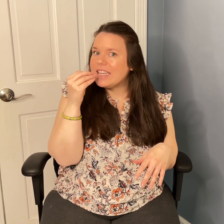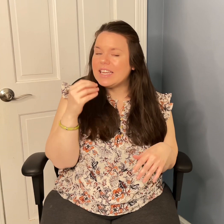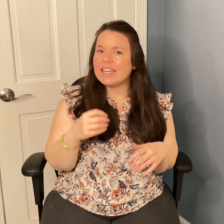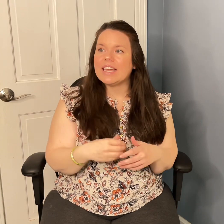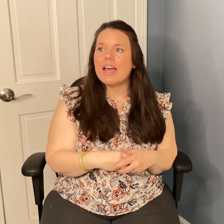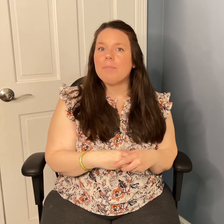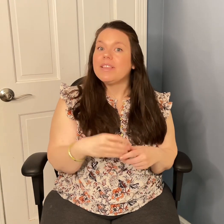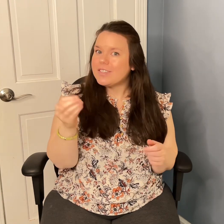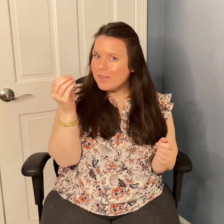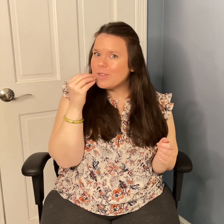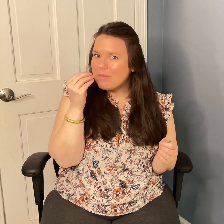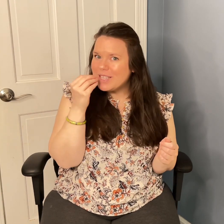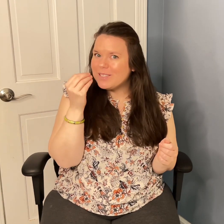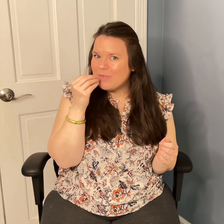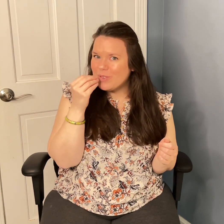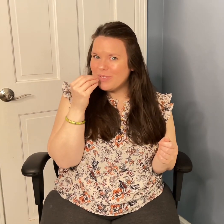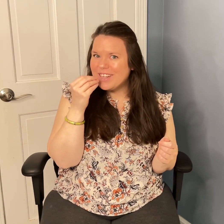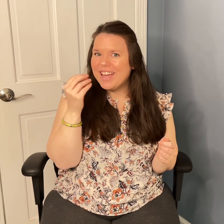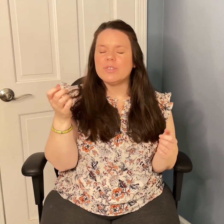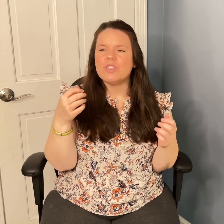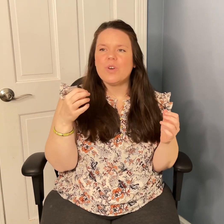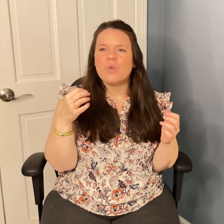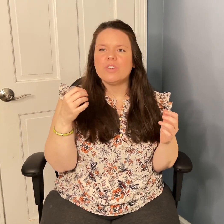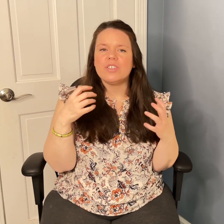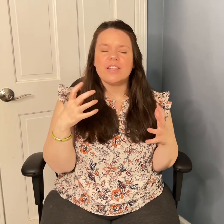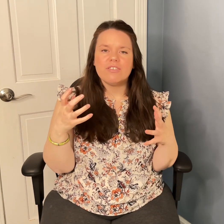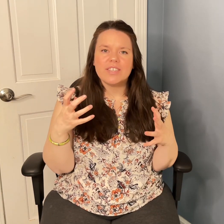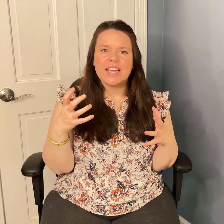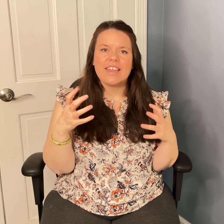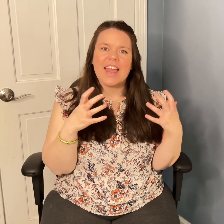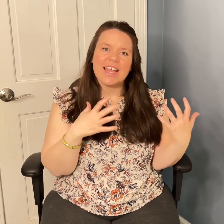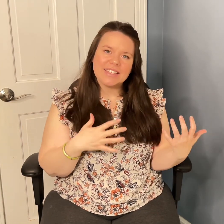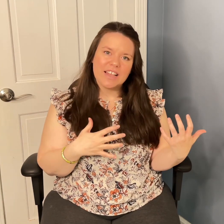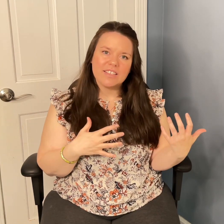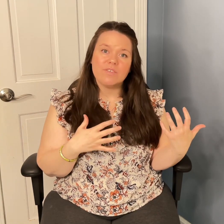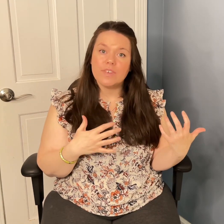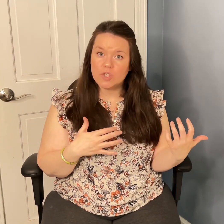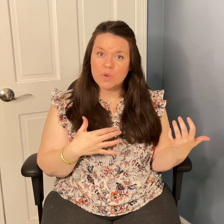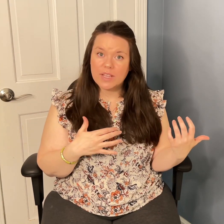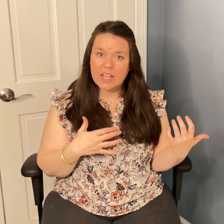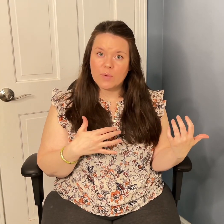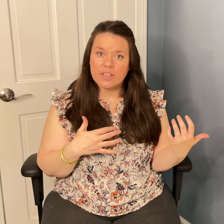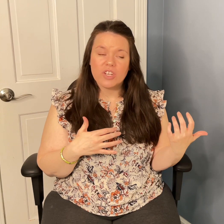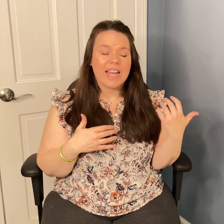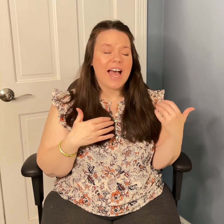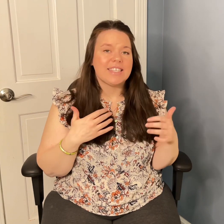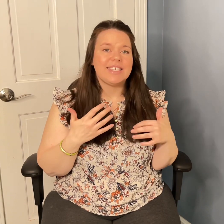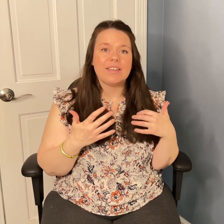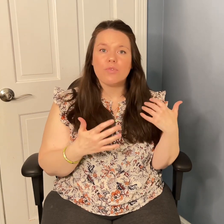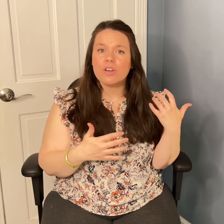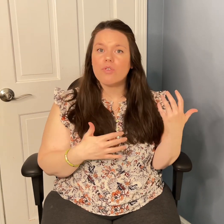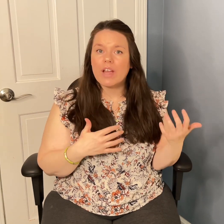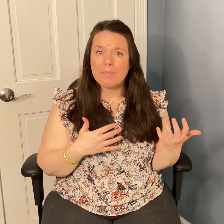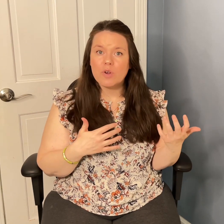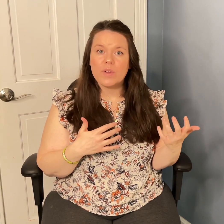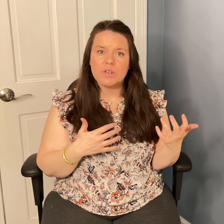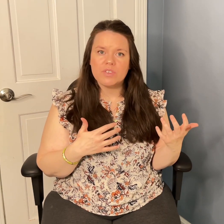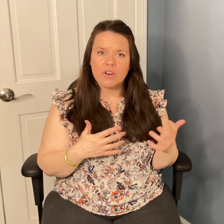eating, but this also means food. So just understand that ASL is a visual language. It has different grammar when you start getting